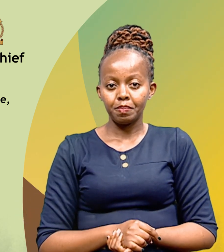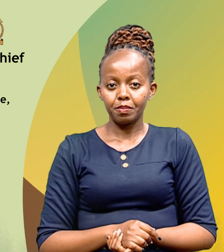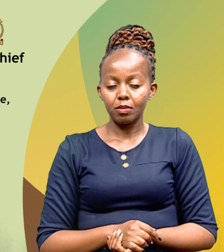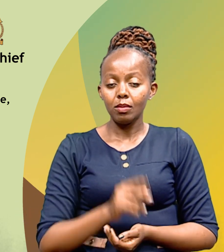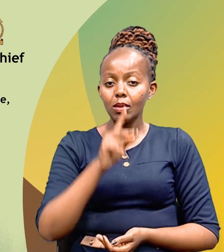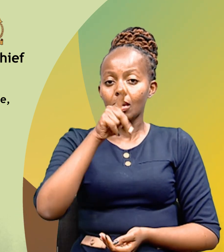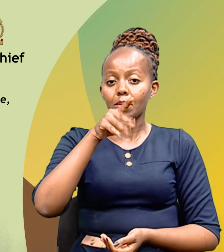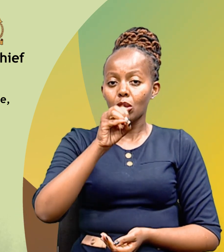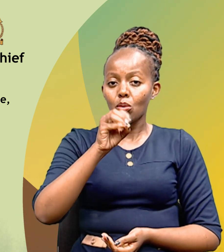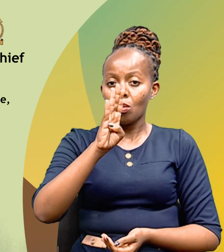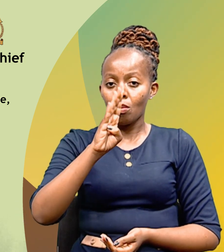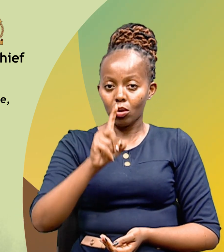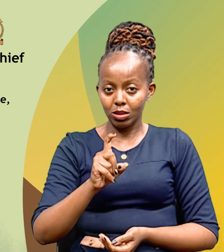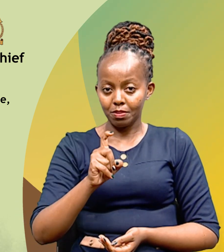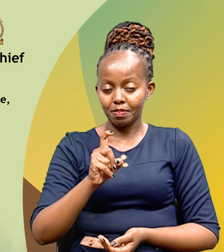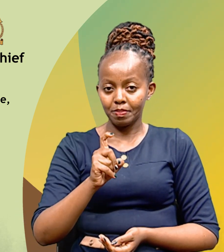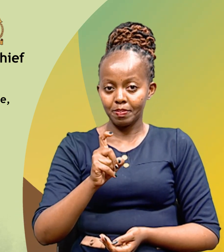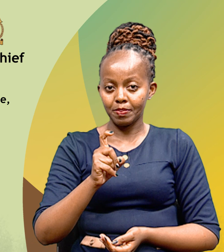P.O. Box